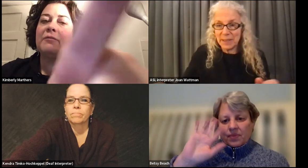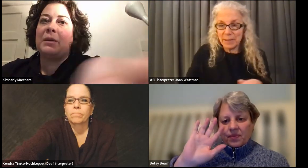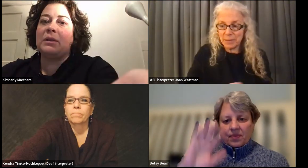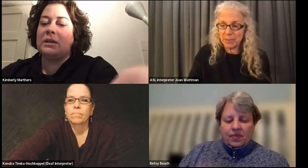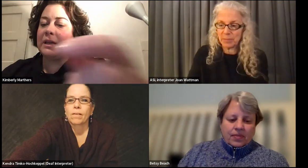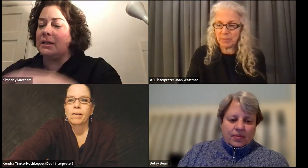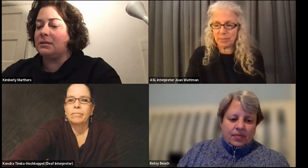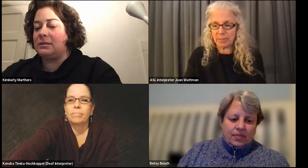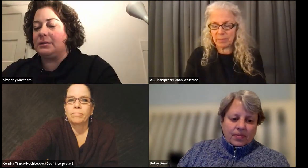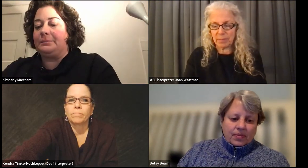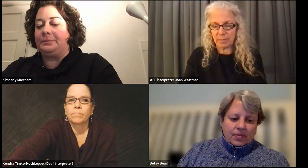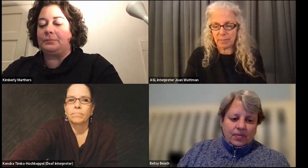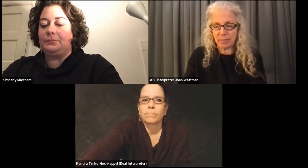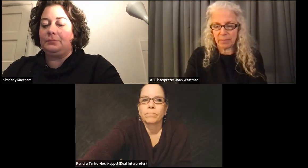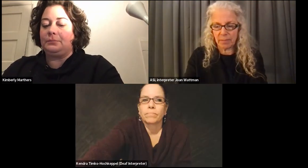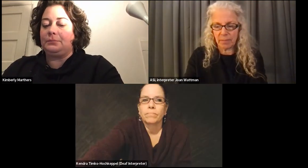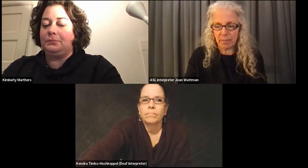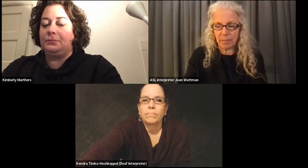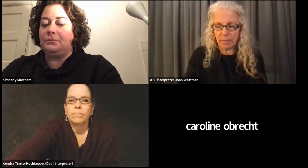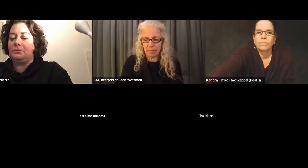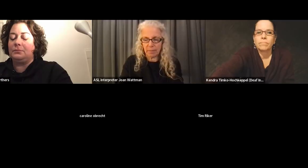Do we have people in attendance?